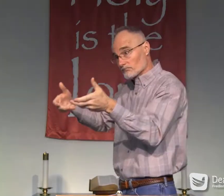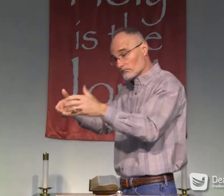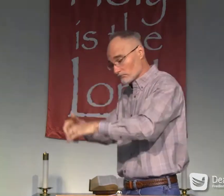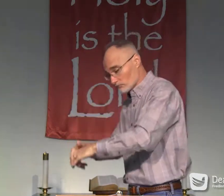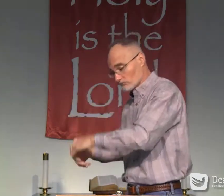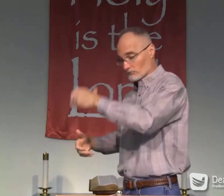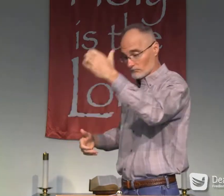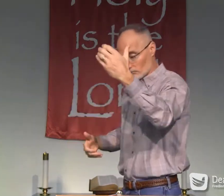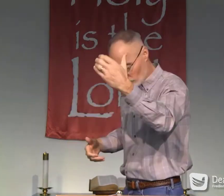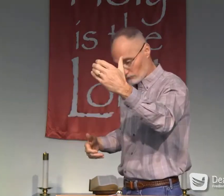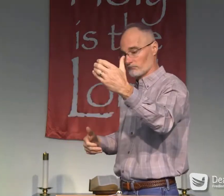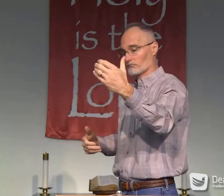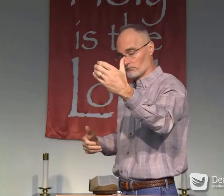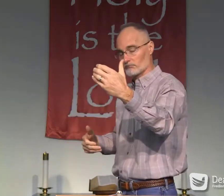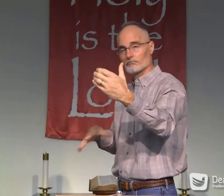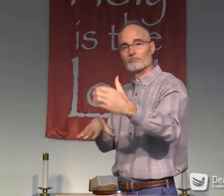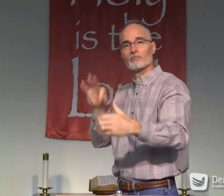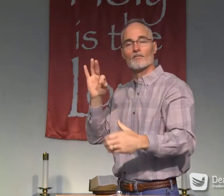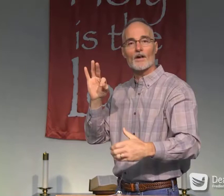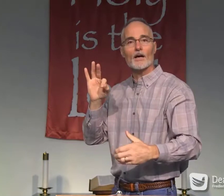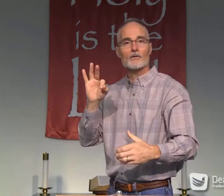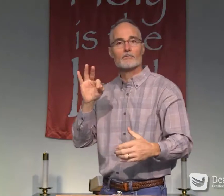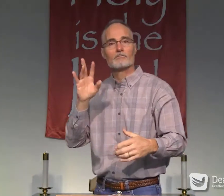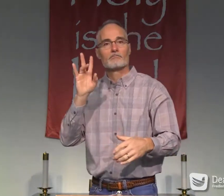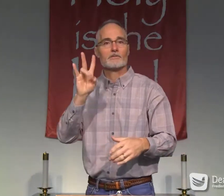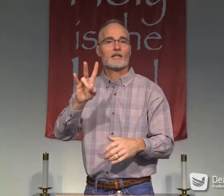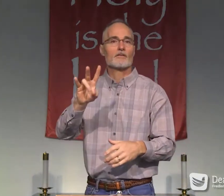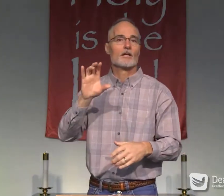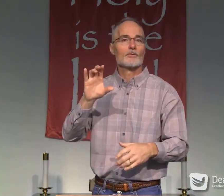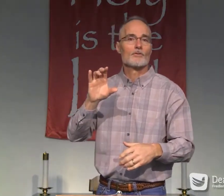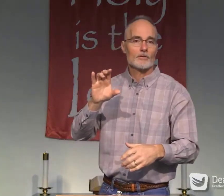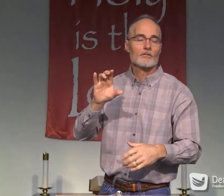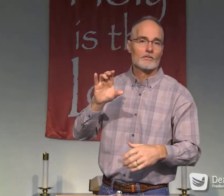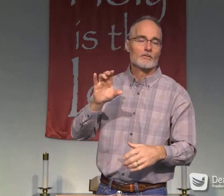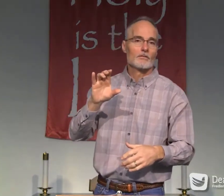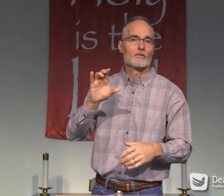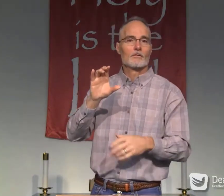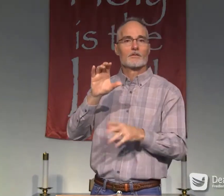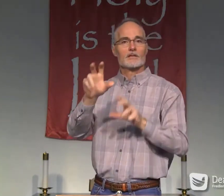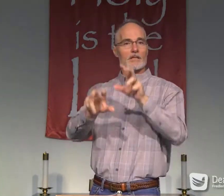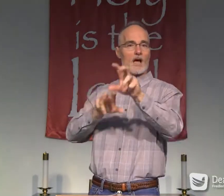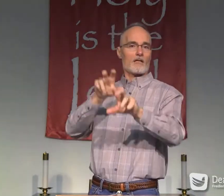it up, pulled out the safe deposit box, and found that she had